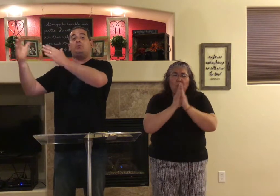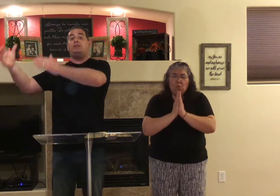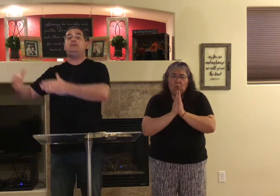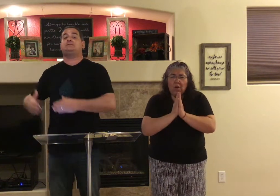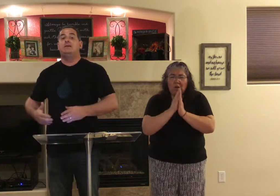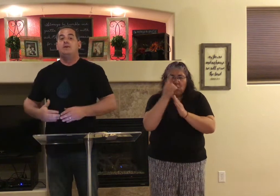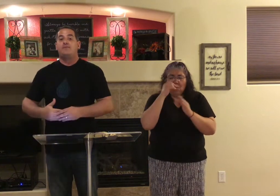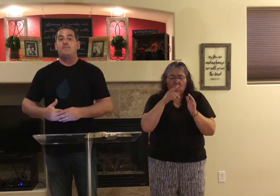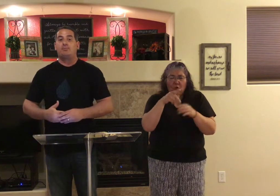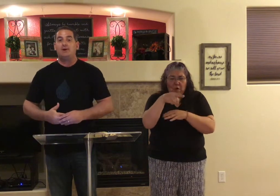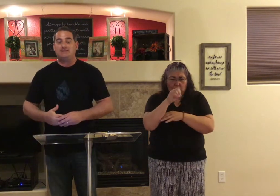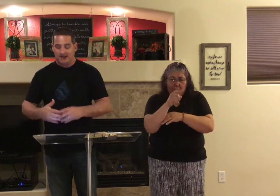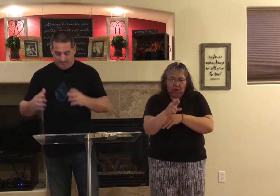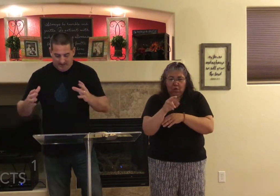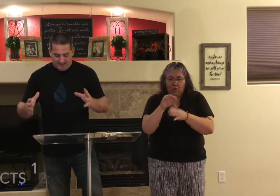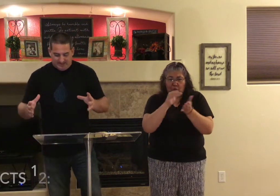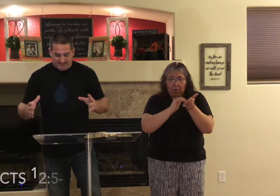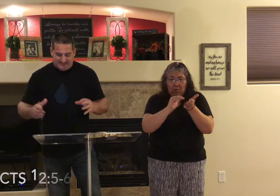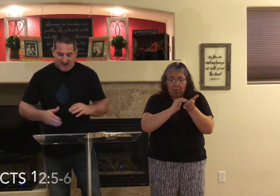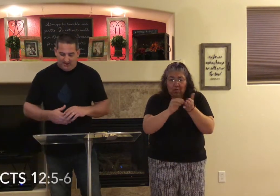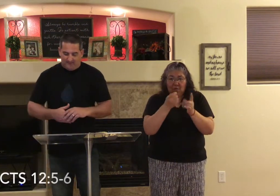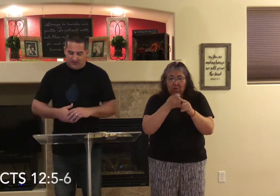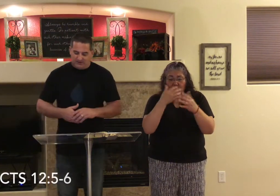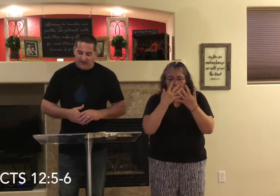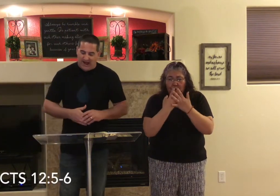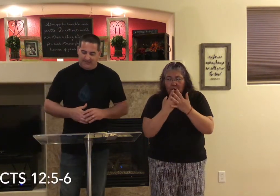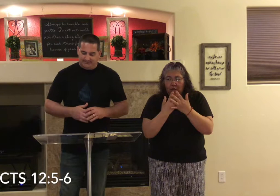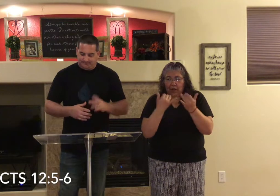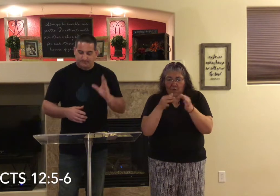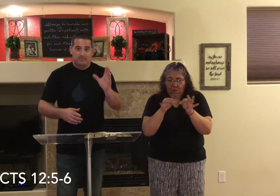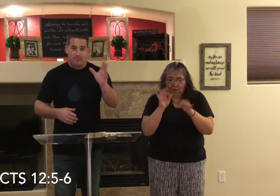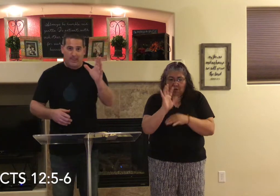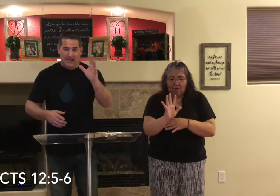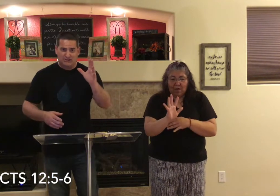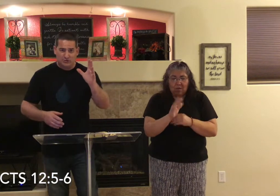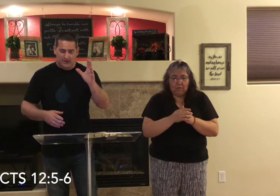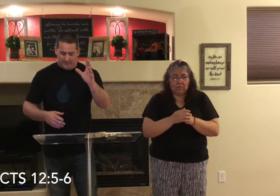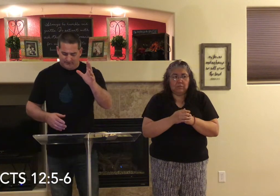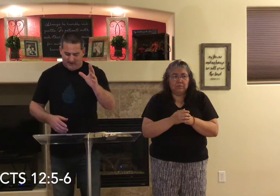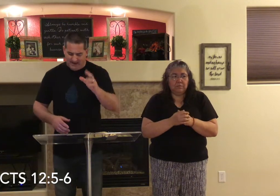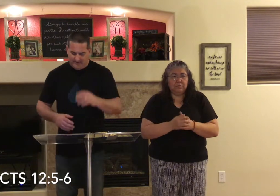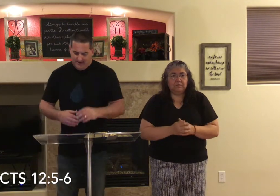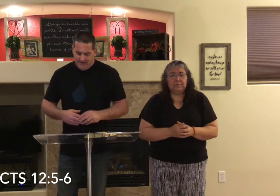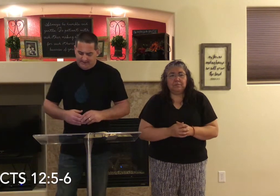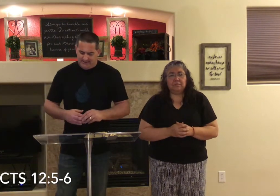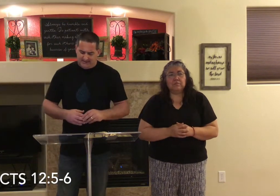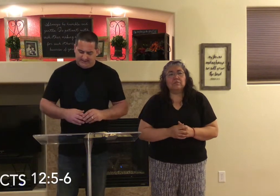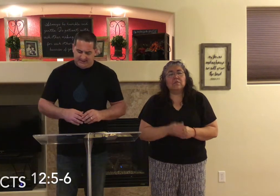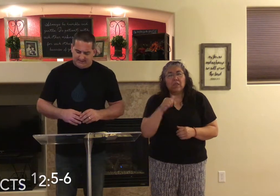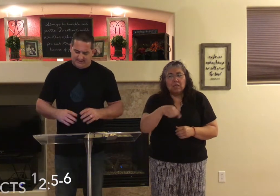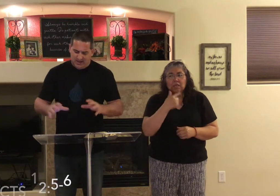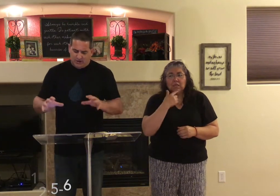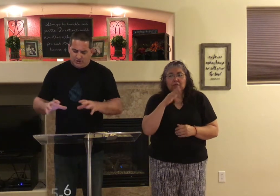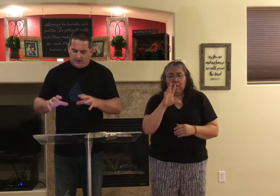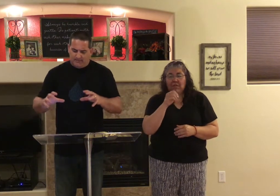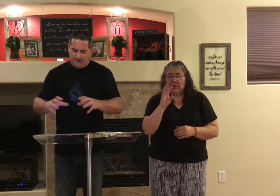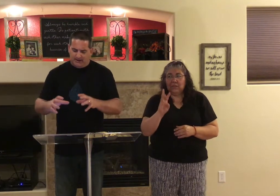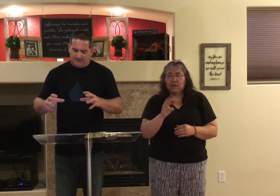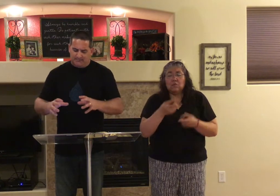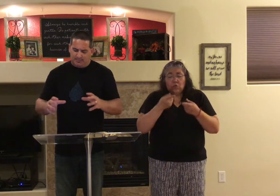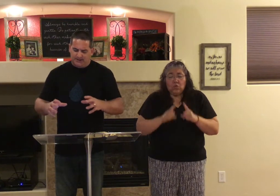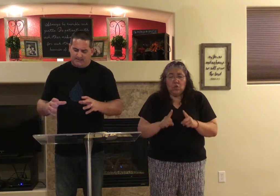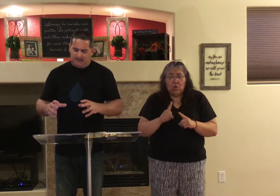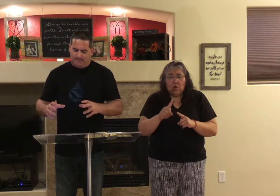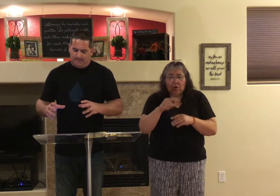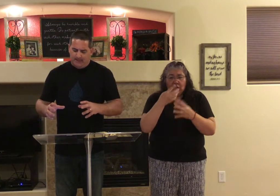be released from prison. Check this out in verse 5, Acts 12, verse 5 and 6. It says this, during